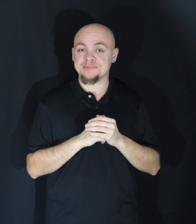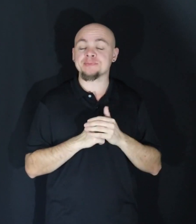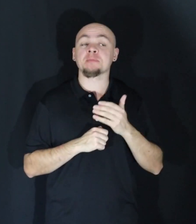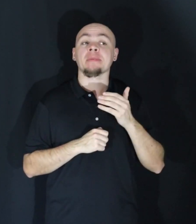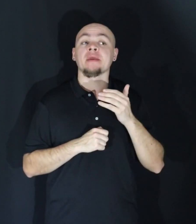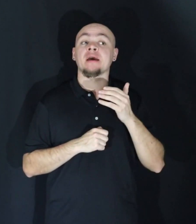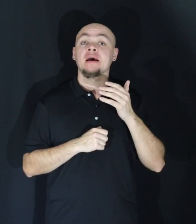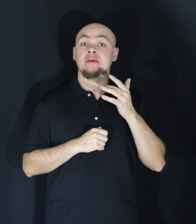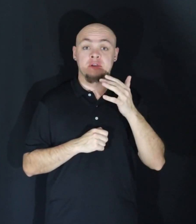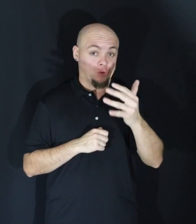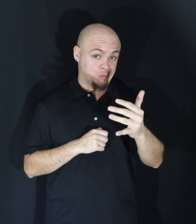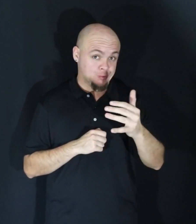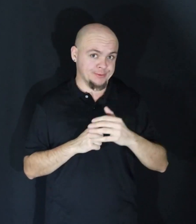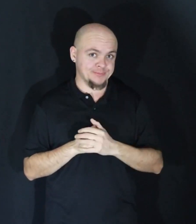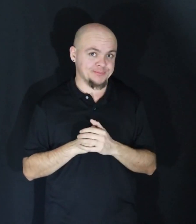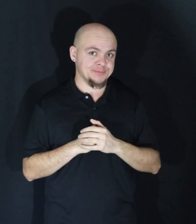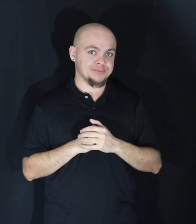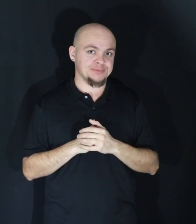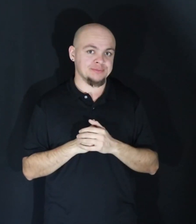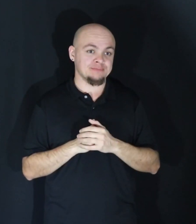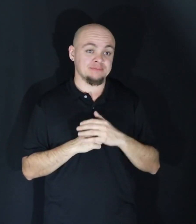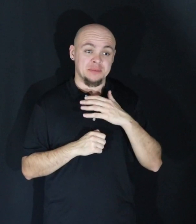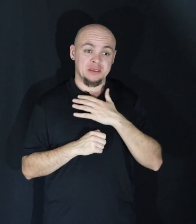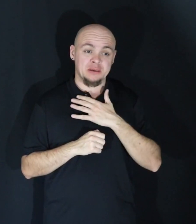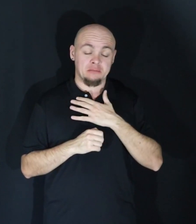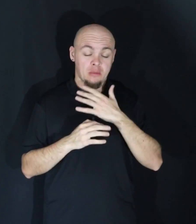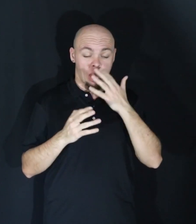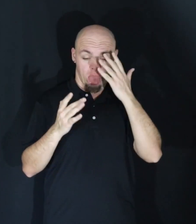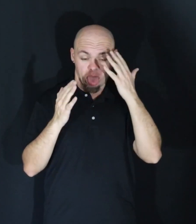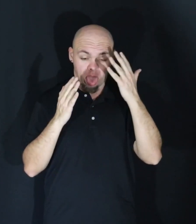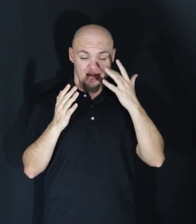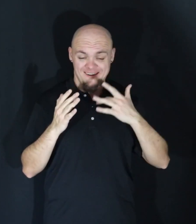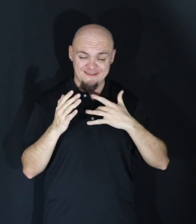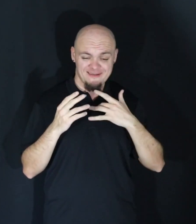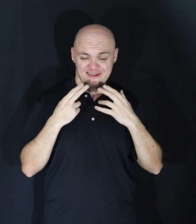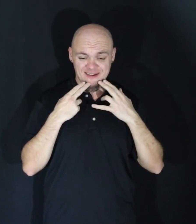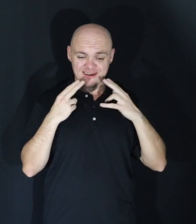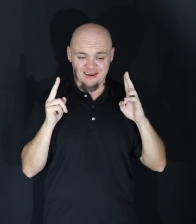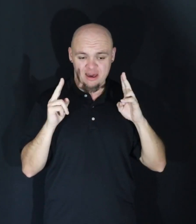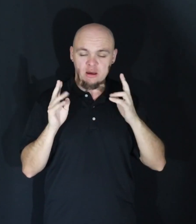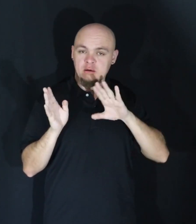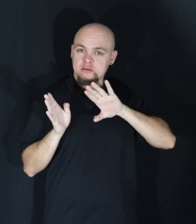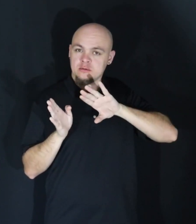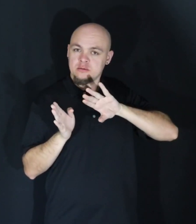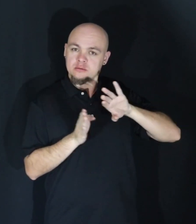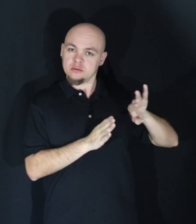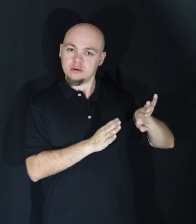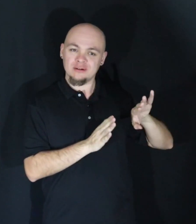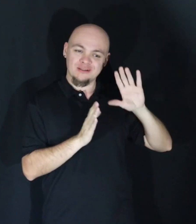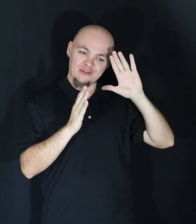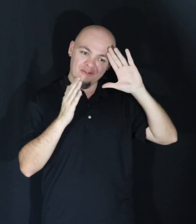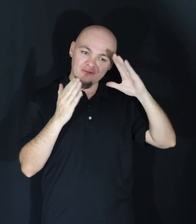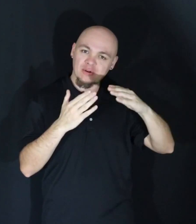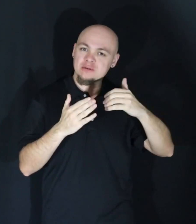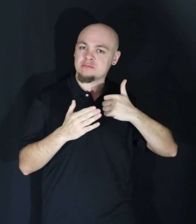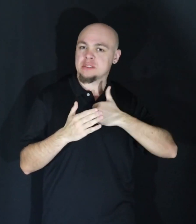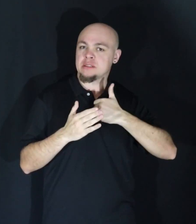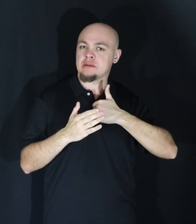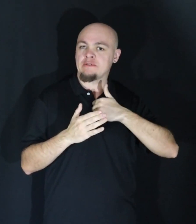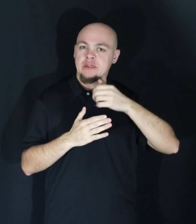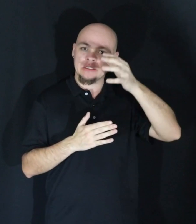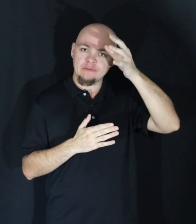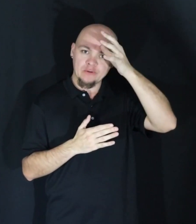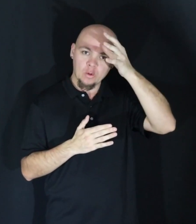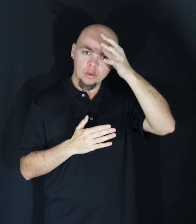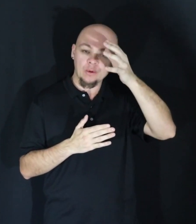eventually, I stopped wallowing in my delusional sense of innocence and began to refocus on being a father and the